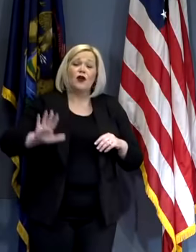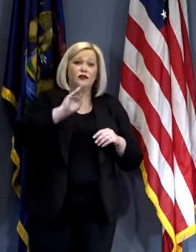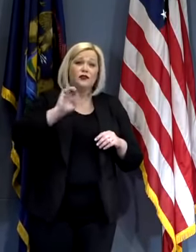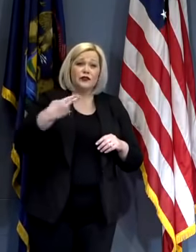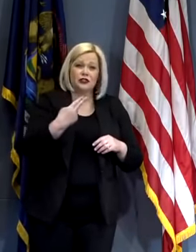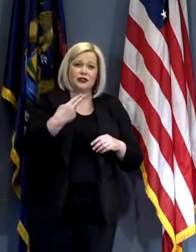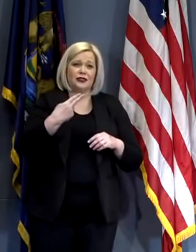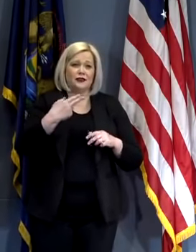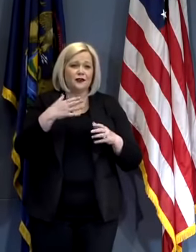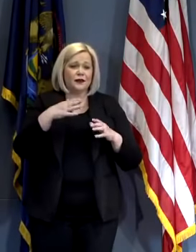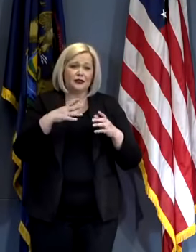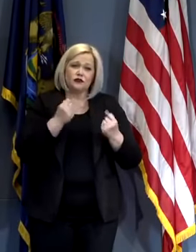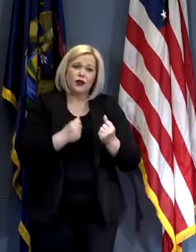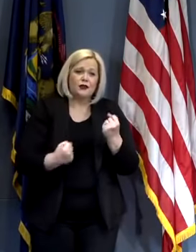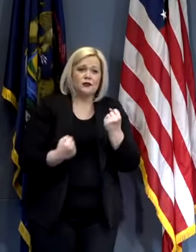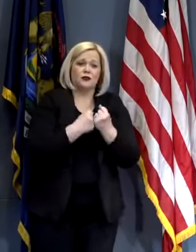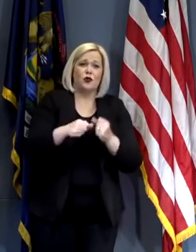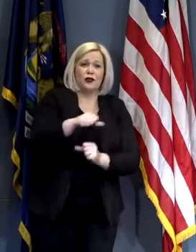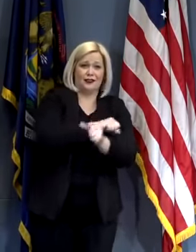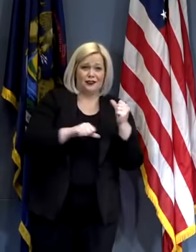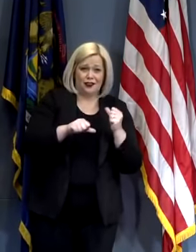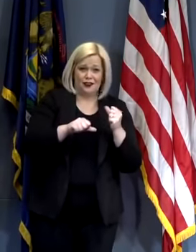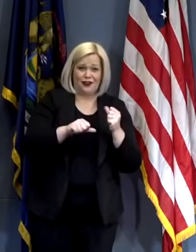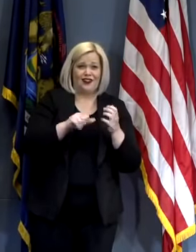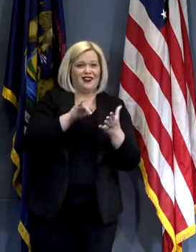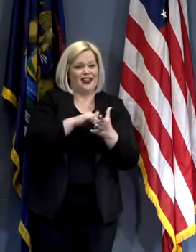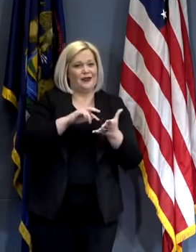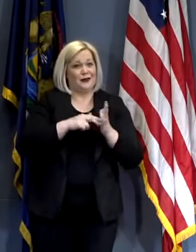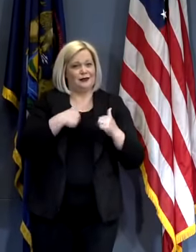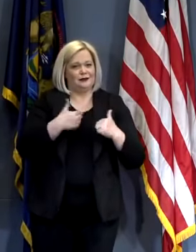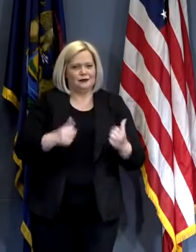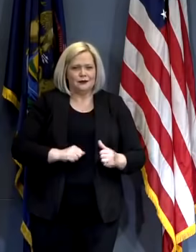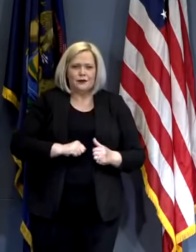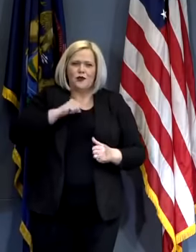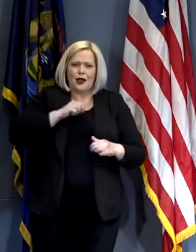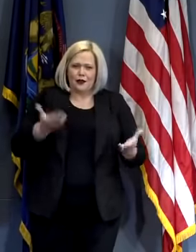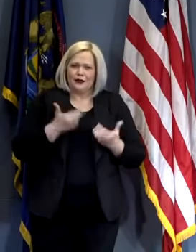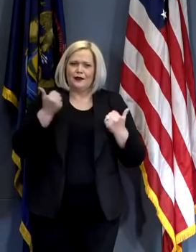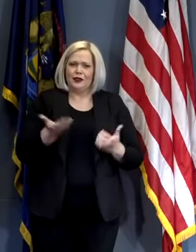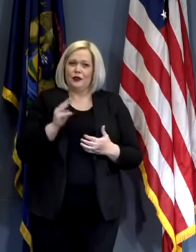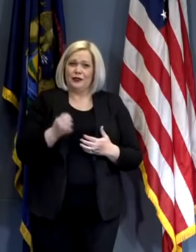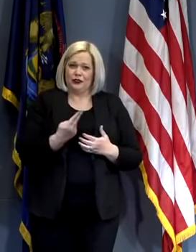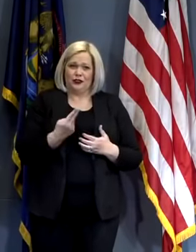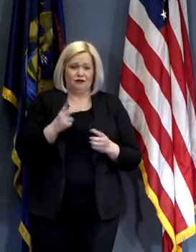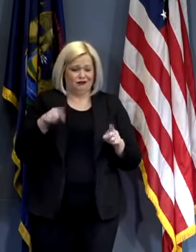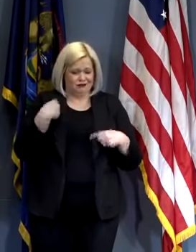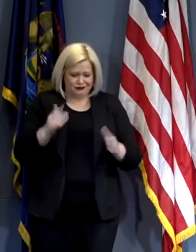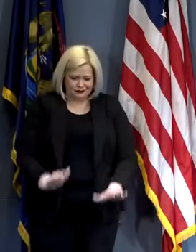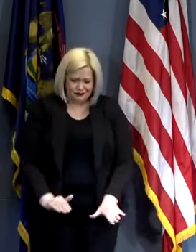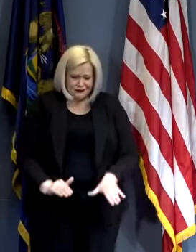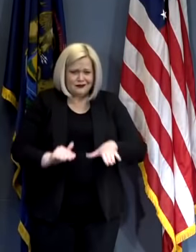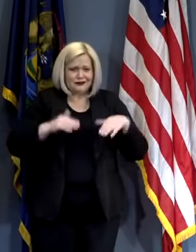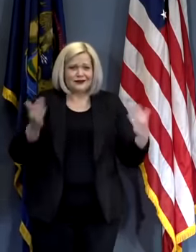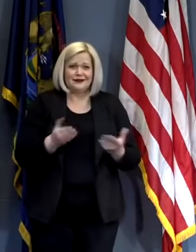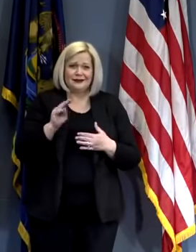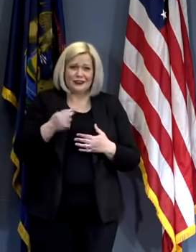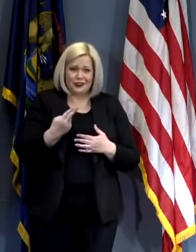past 6 weeks have made me proud to be a Michigander. I've lived here my whole life, and as you've heard me